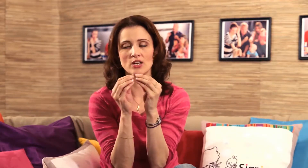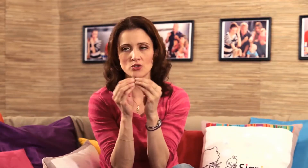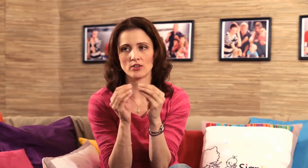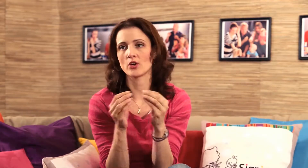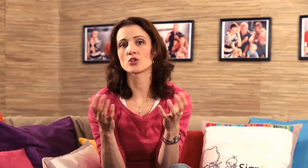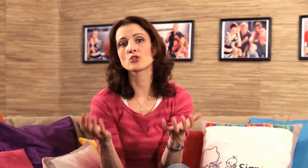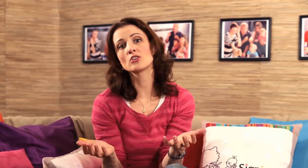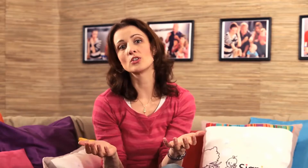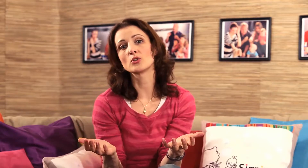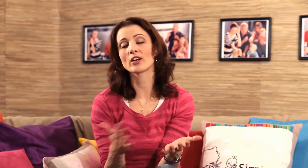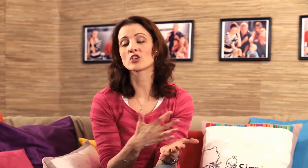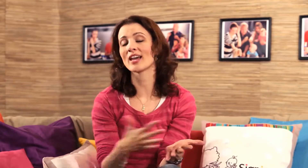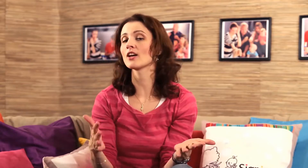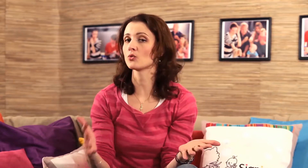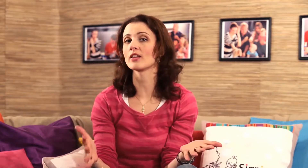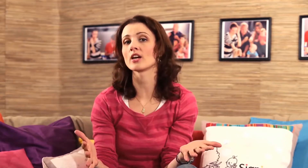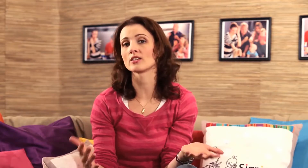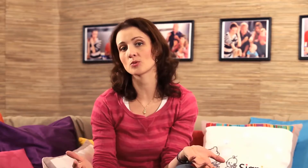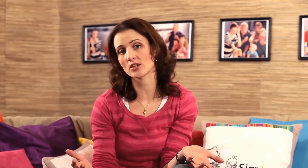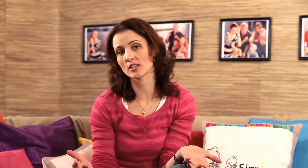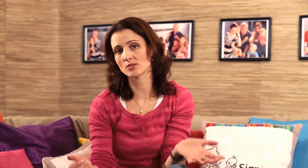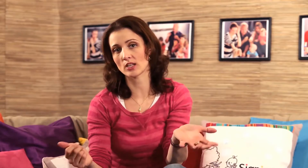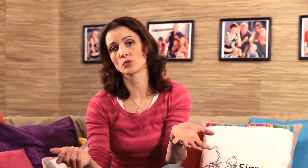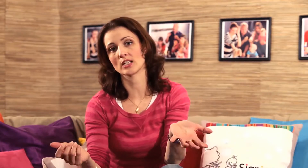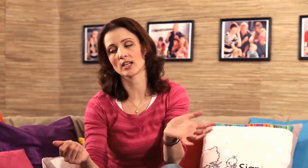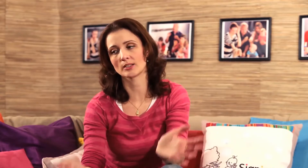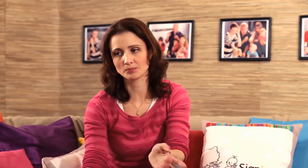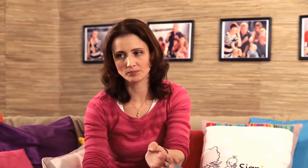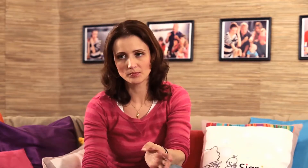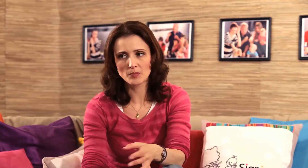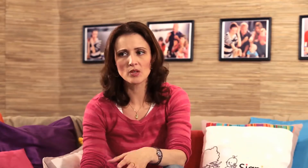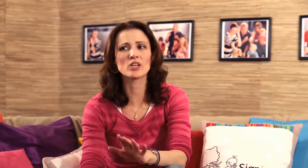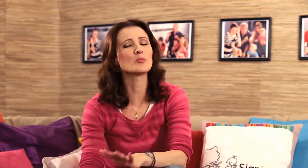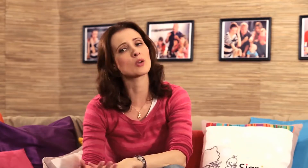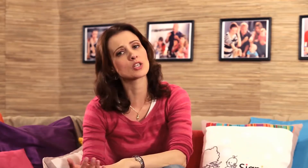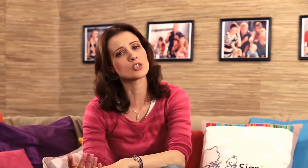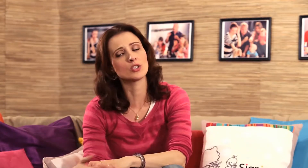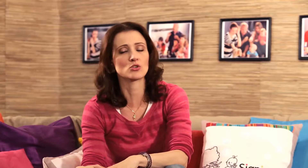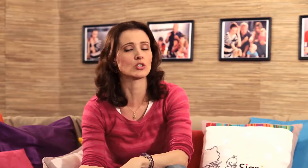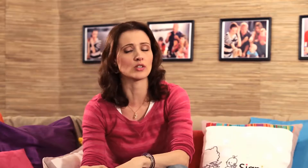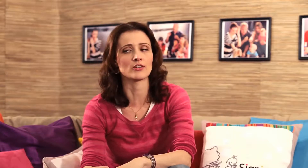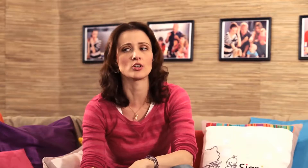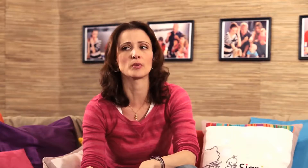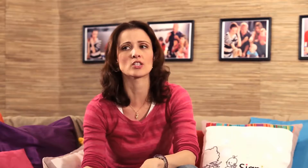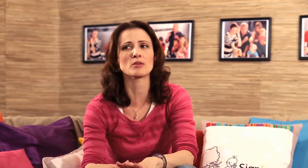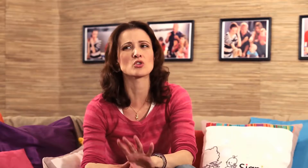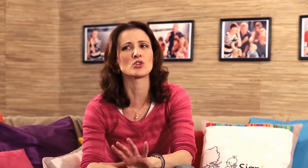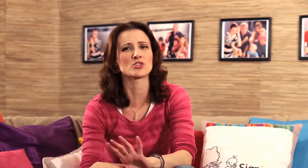tells you that they understood you, you're actually halfway there in this process. So that's really exciting. What you might want to do, and you certainly don't have to, but sometimes it's good to sort